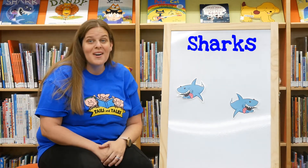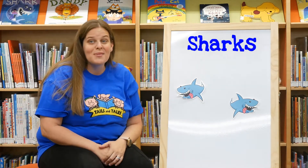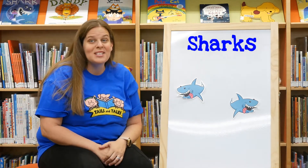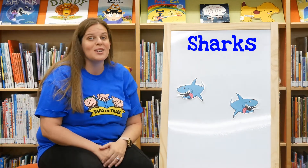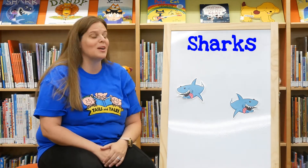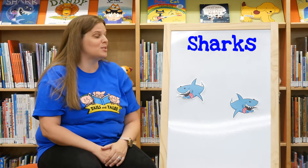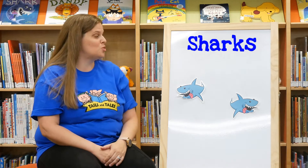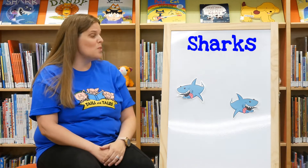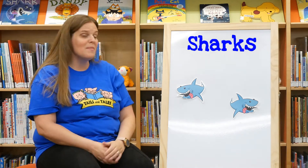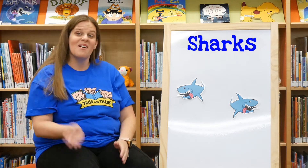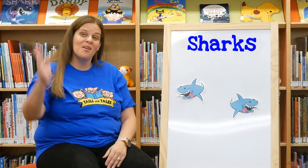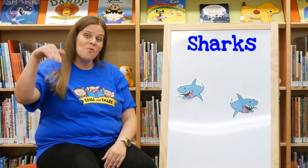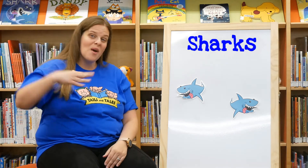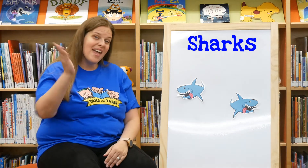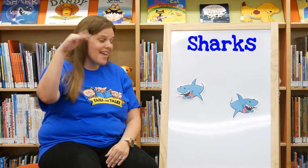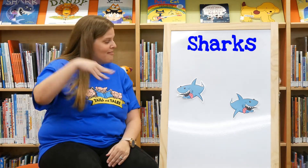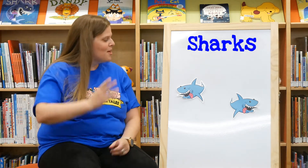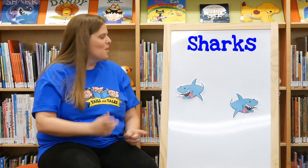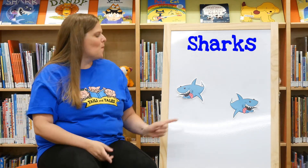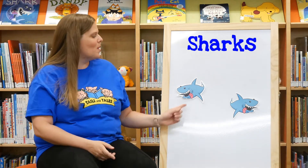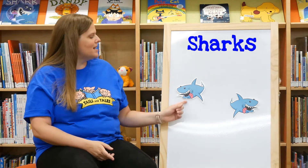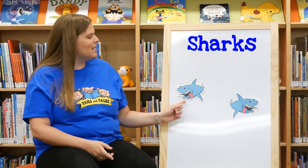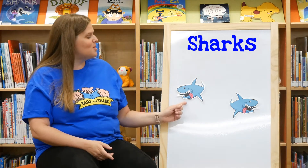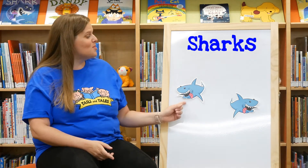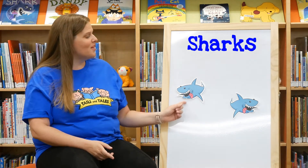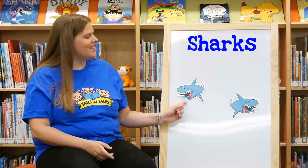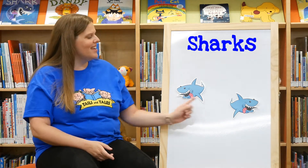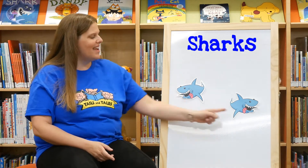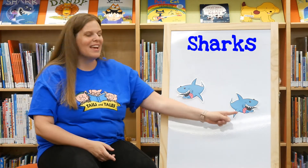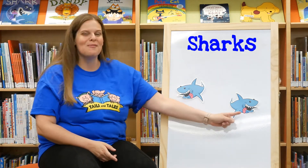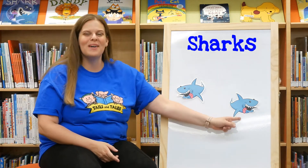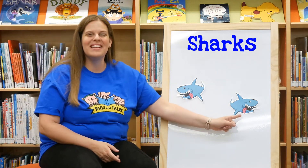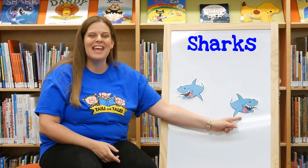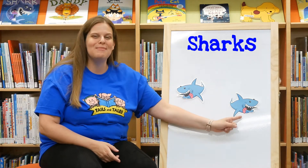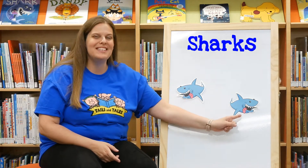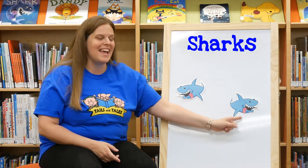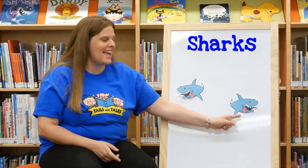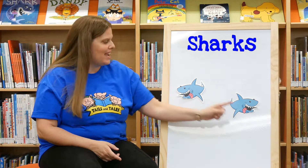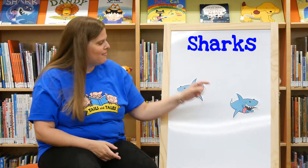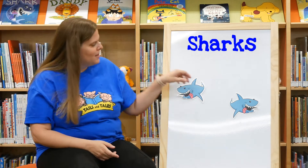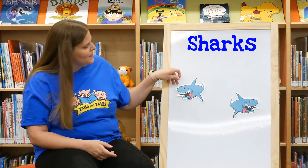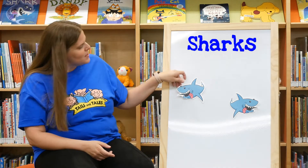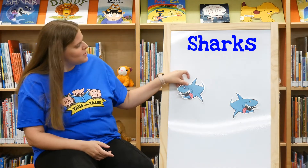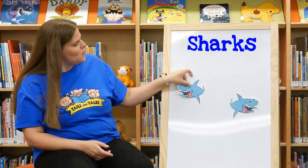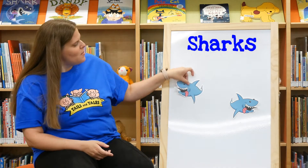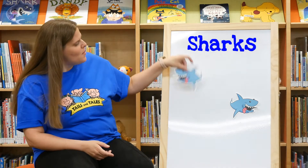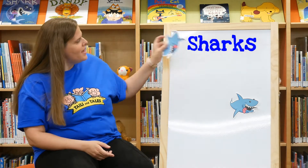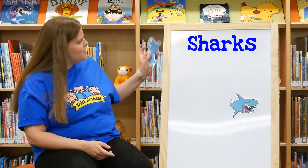hungry sharks swimming on a wave. One named Dorothy and one named Dave. Swim away,